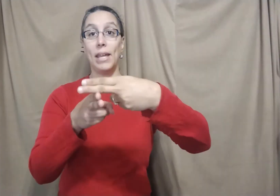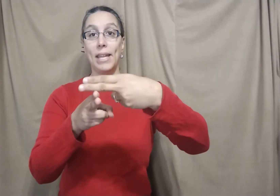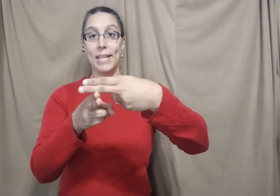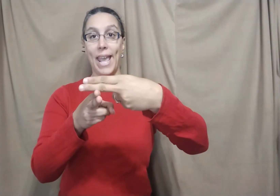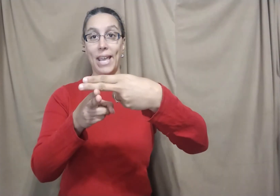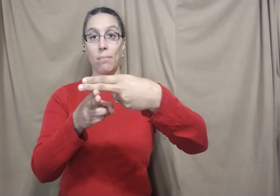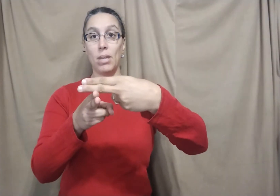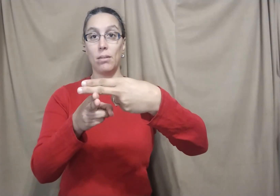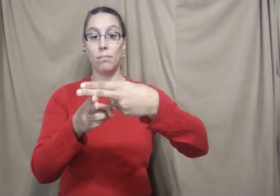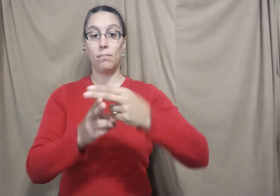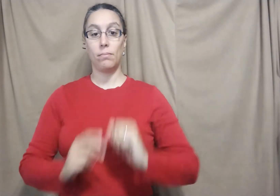name,